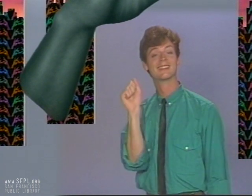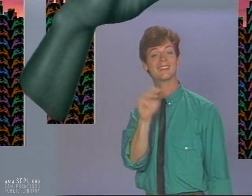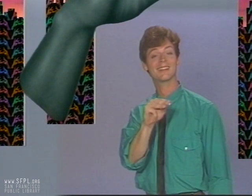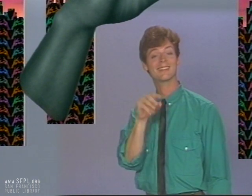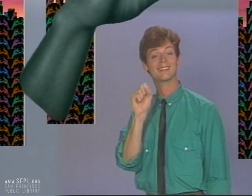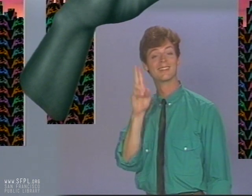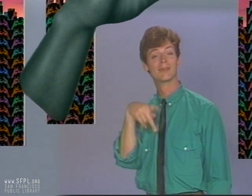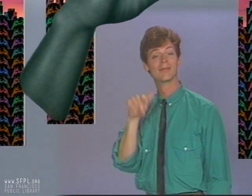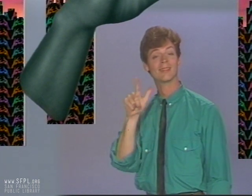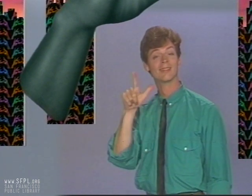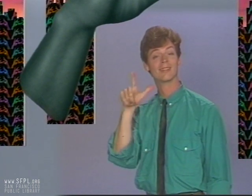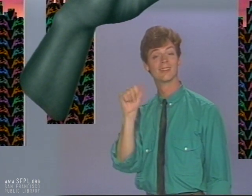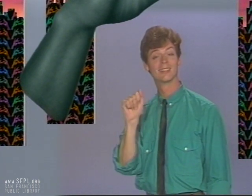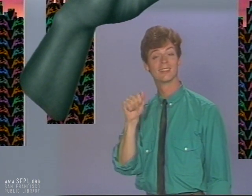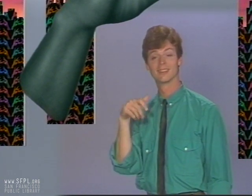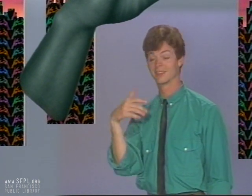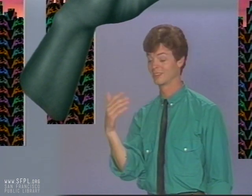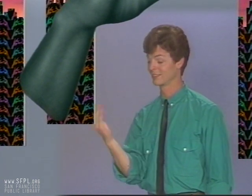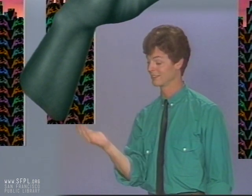create live cinematic dazzle.